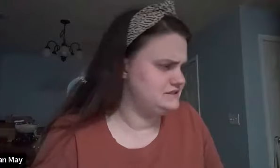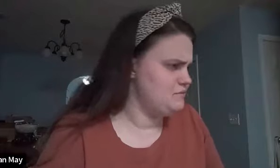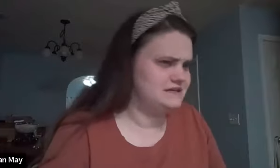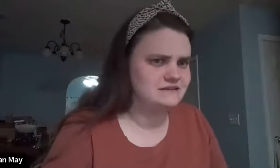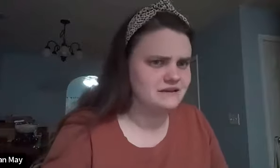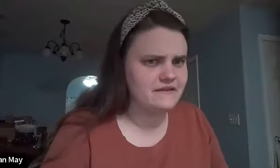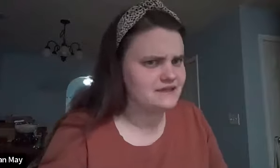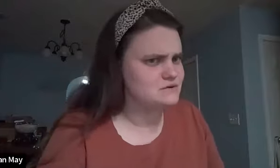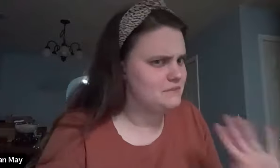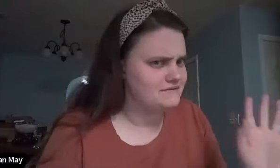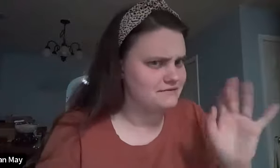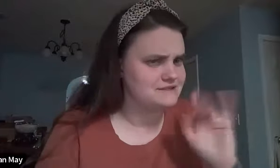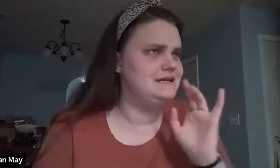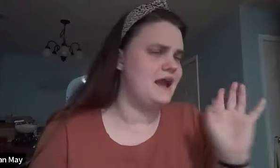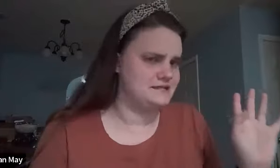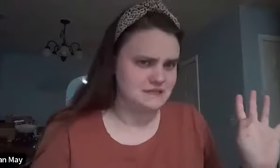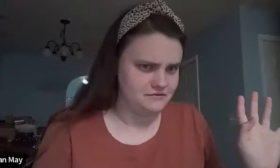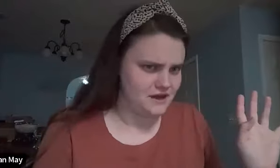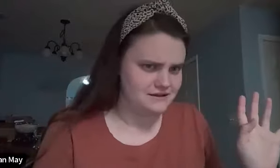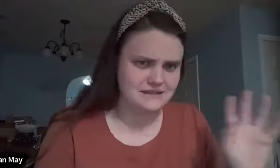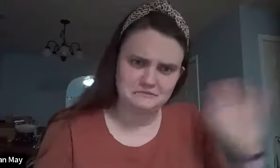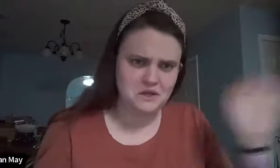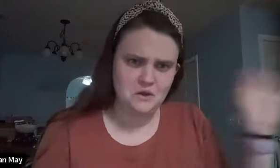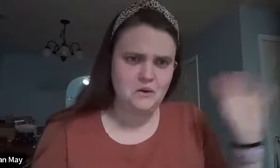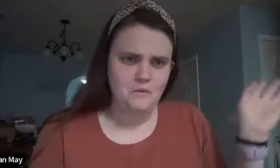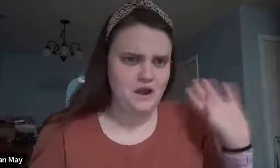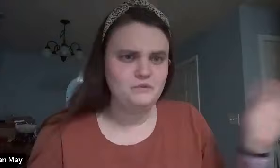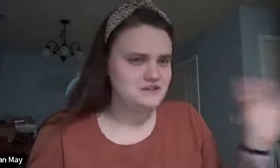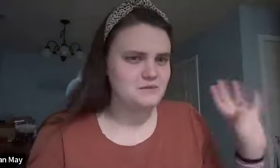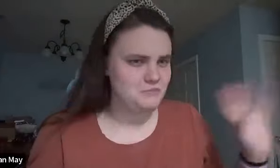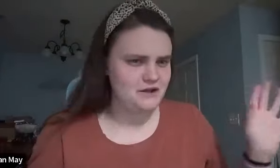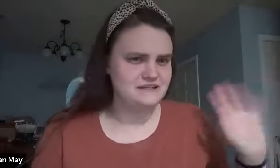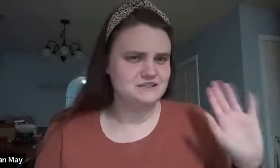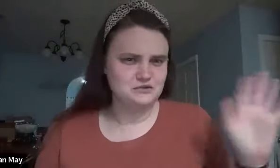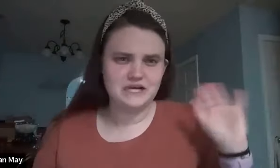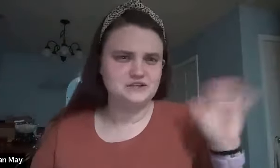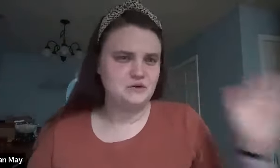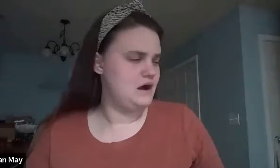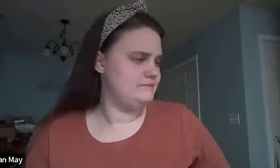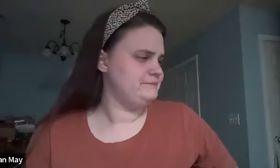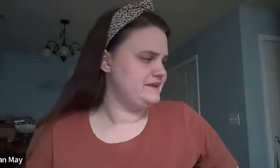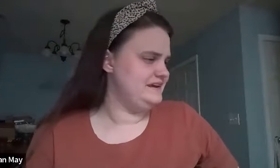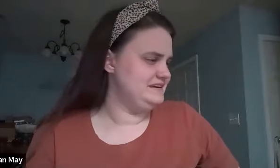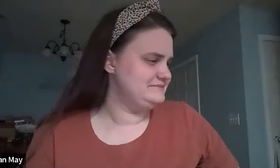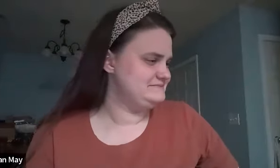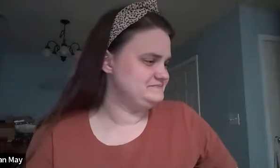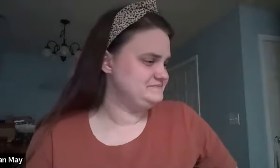one doesn't. And like that's one of my favorites. I need to ask about that because like why don't we talk about brownies at school? I don't know why.